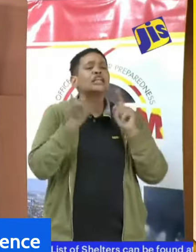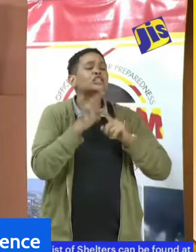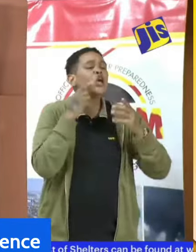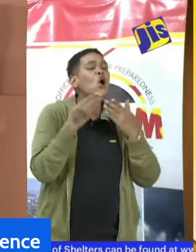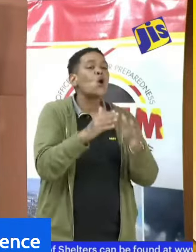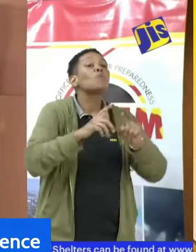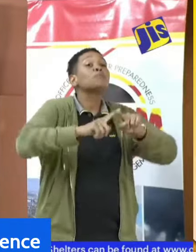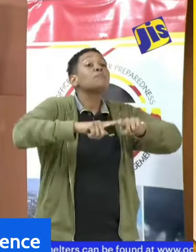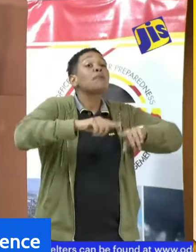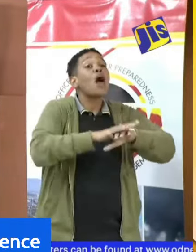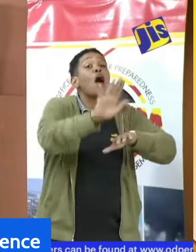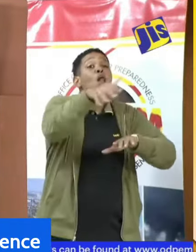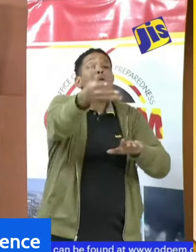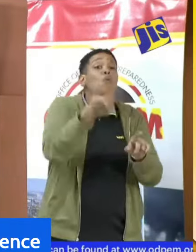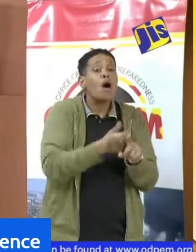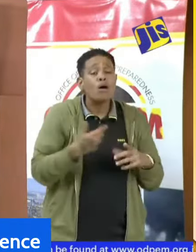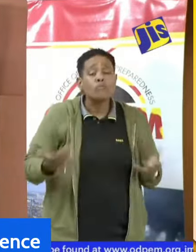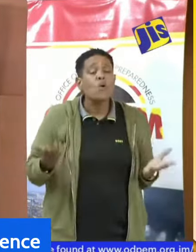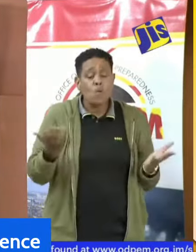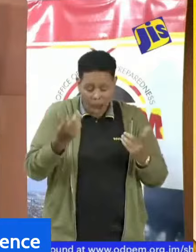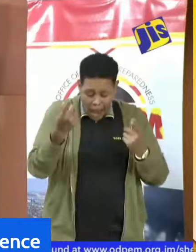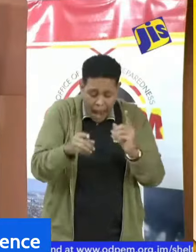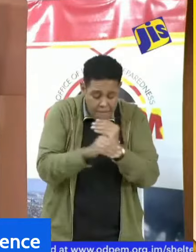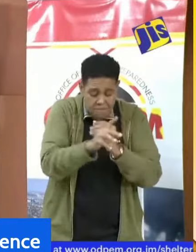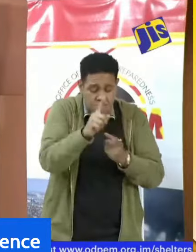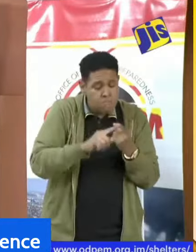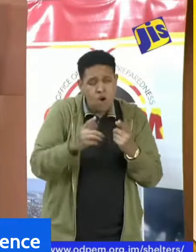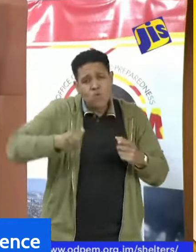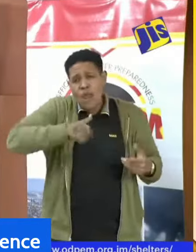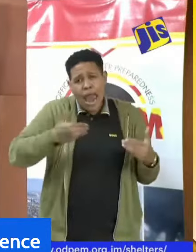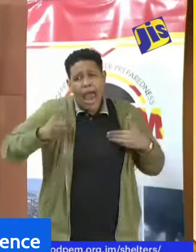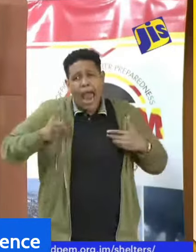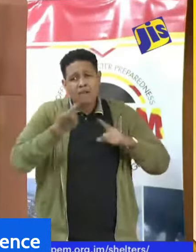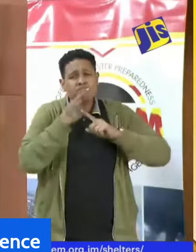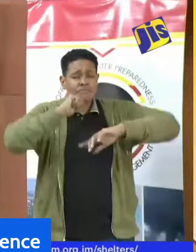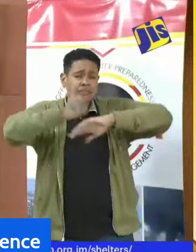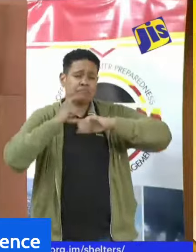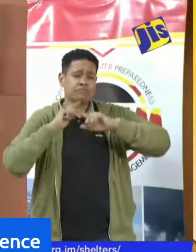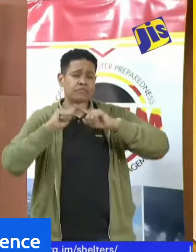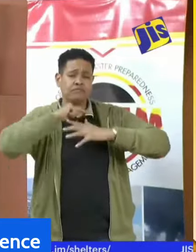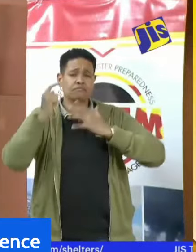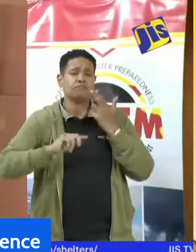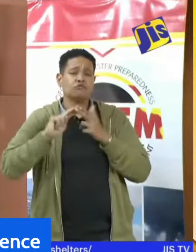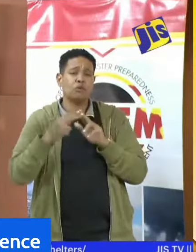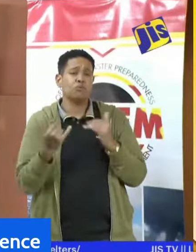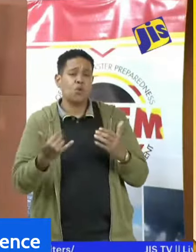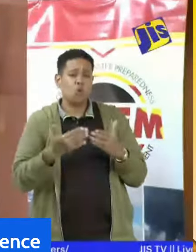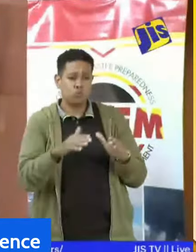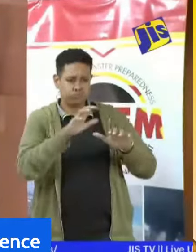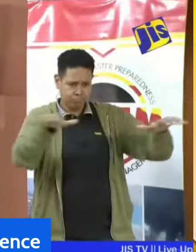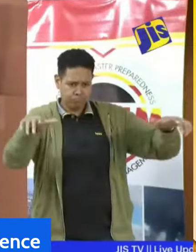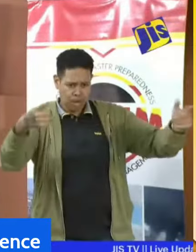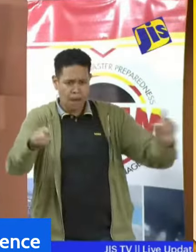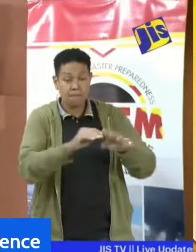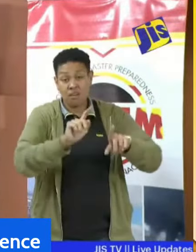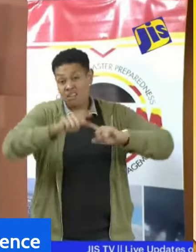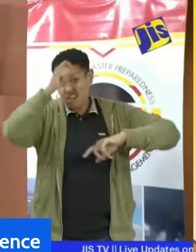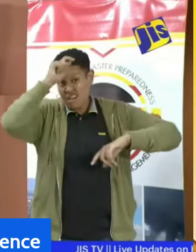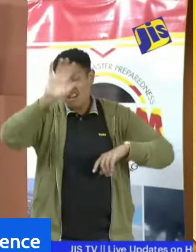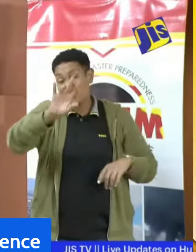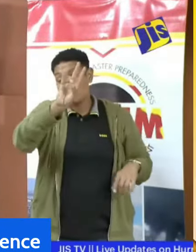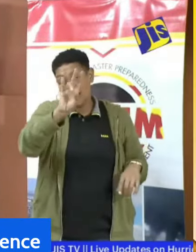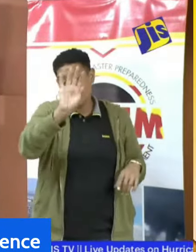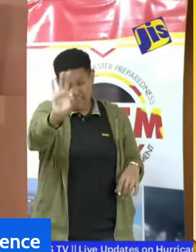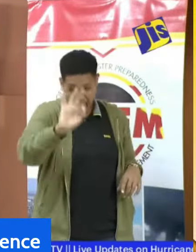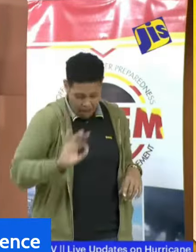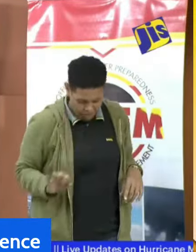open dependent on what is happening. We have a set number that is currently open, roughly